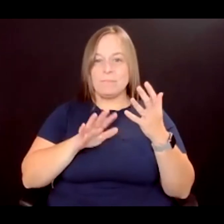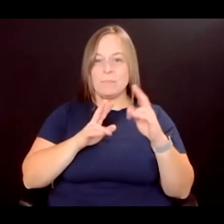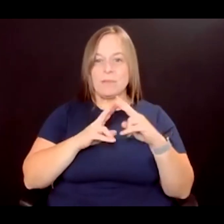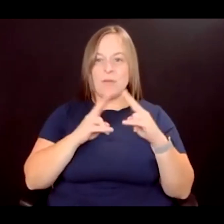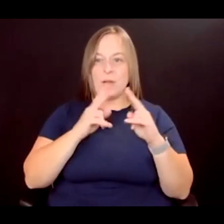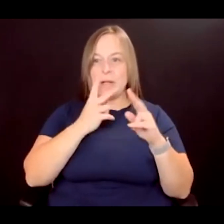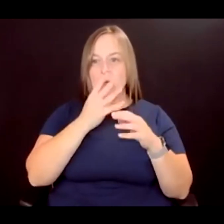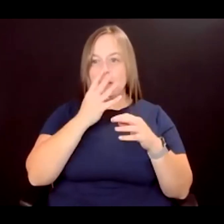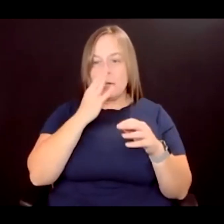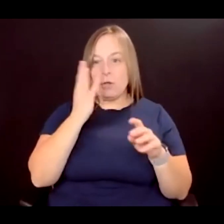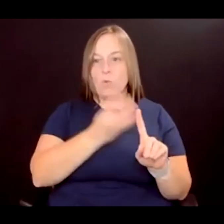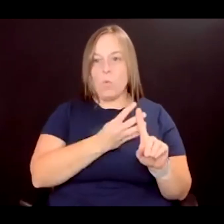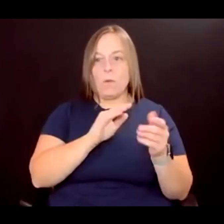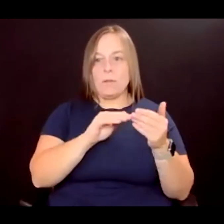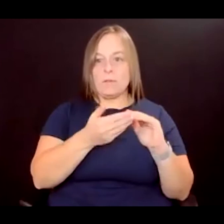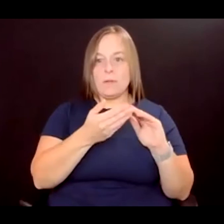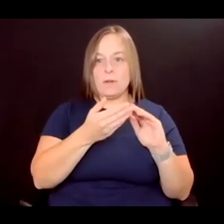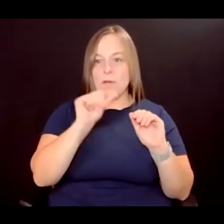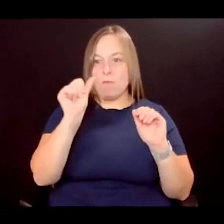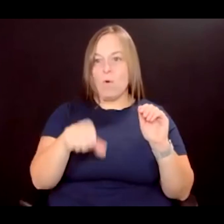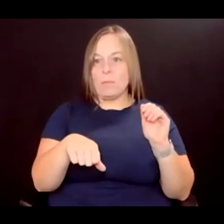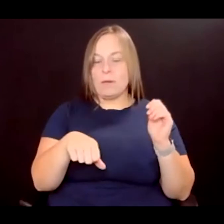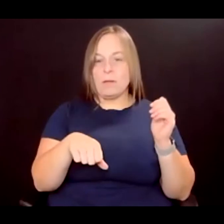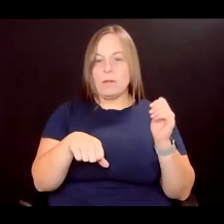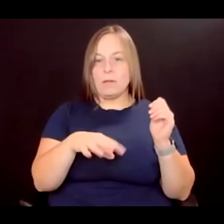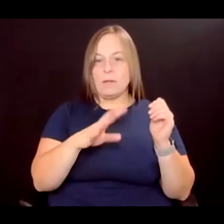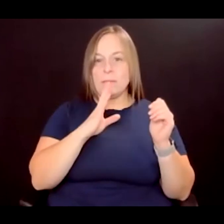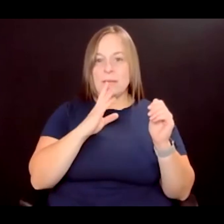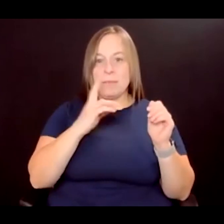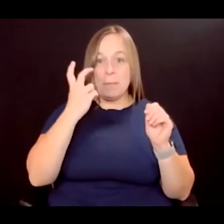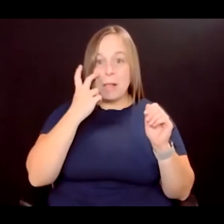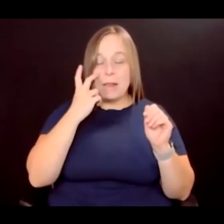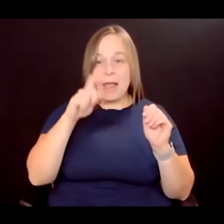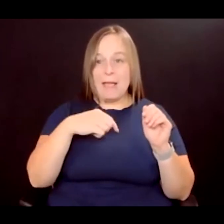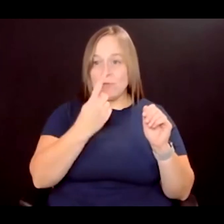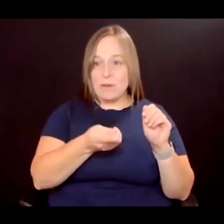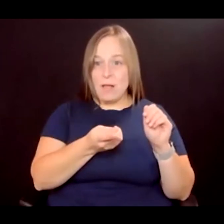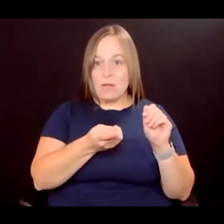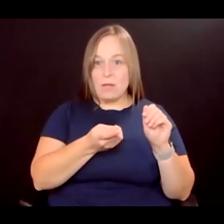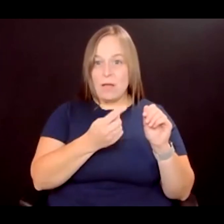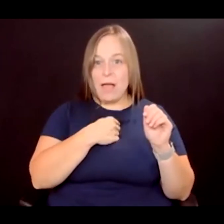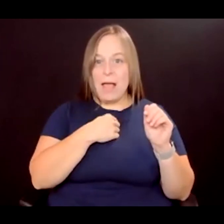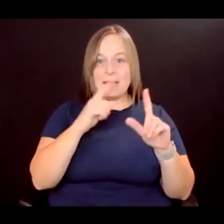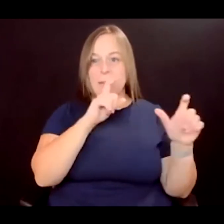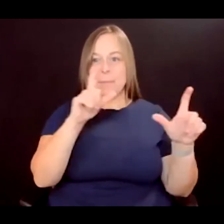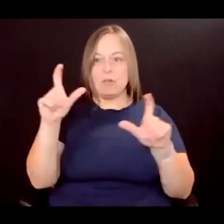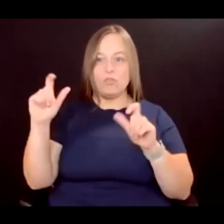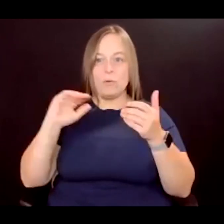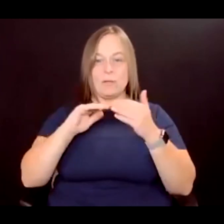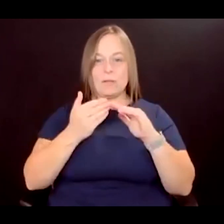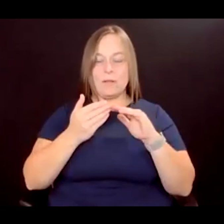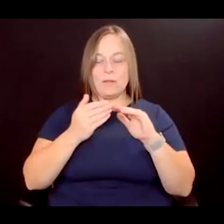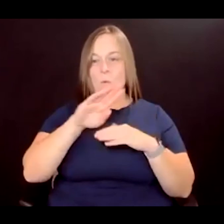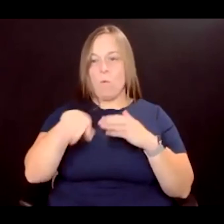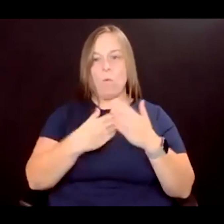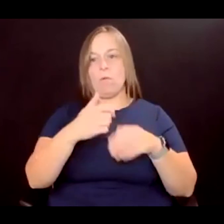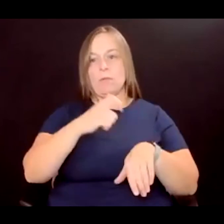I also wrote down all the questions that you asked previously. So if you have some of the same questions, that's fine as well.